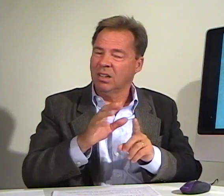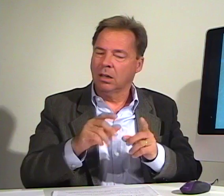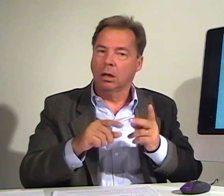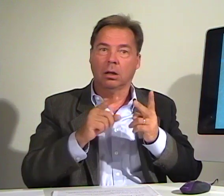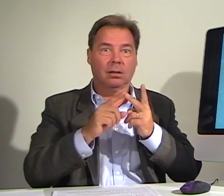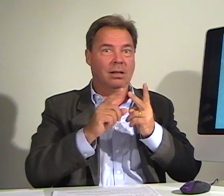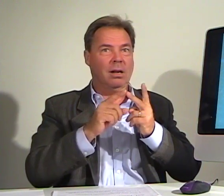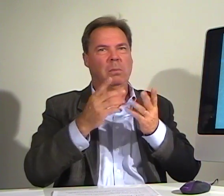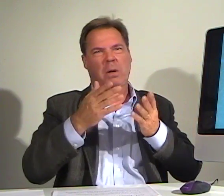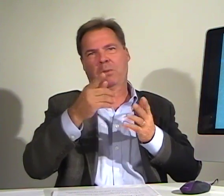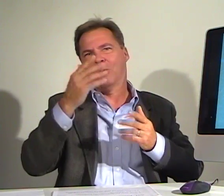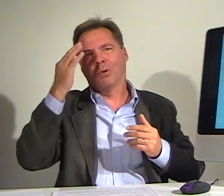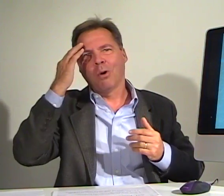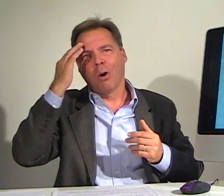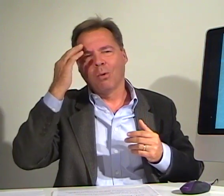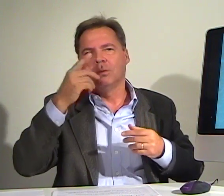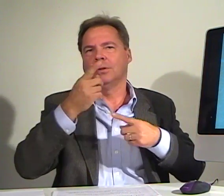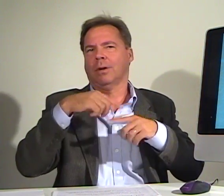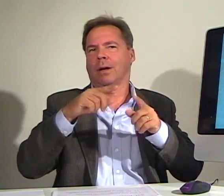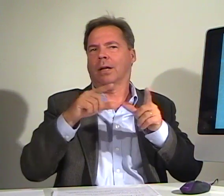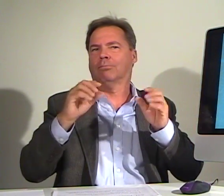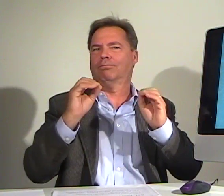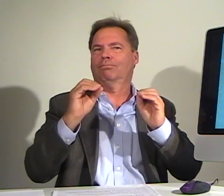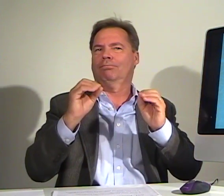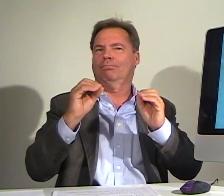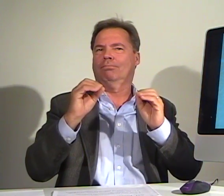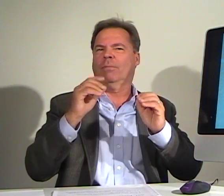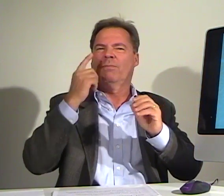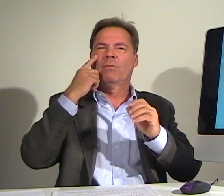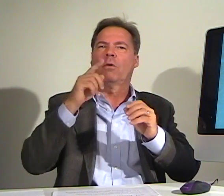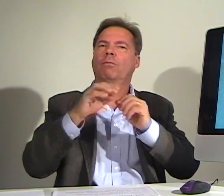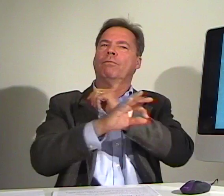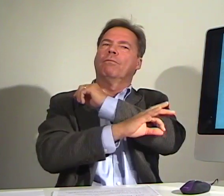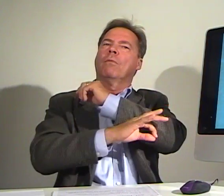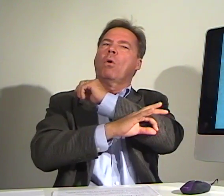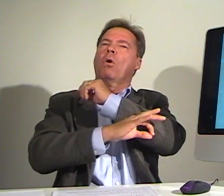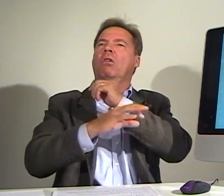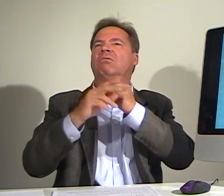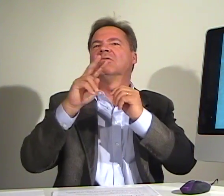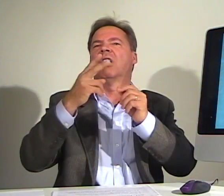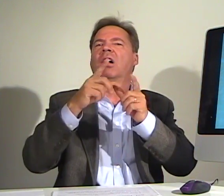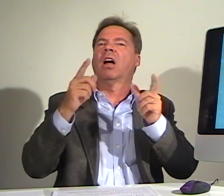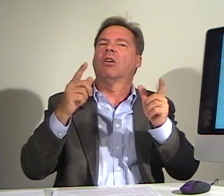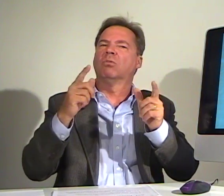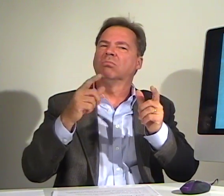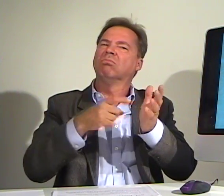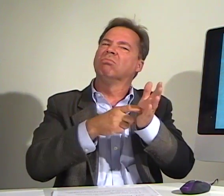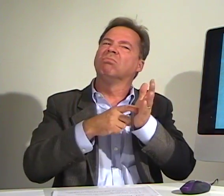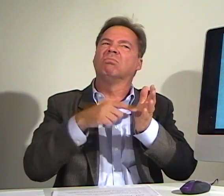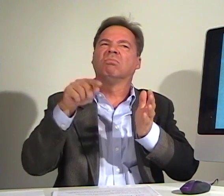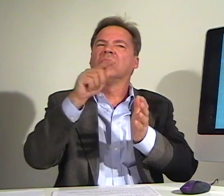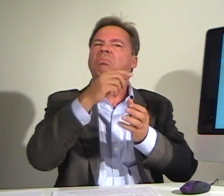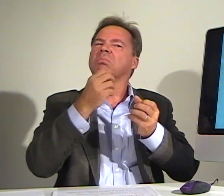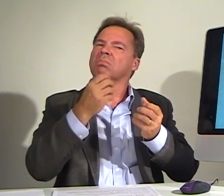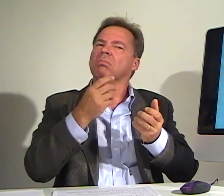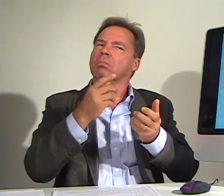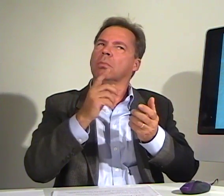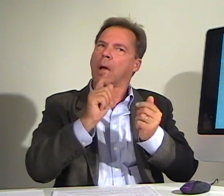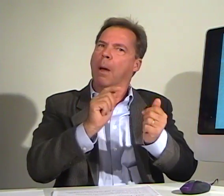program. Second, maybe some of you are aware of sign language instruction, which meets the foreign language requirement